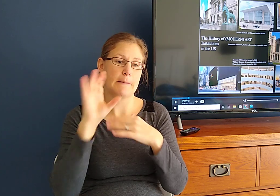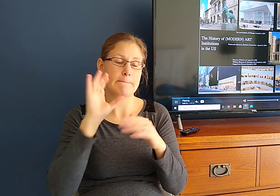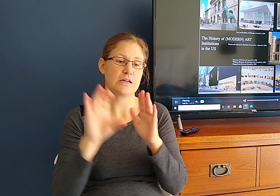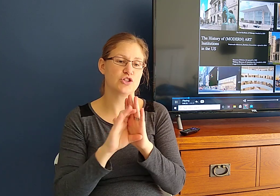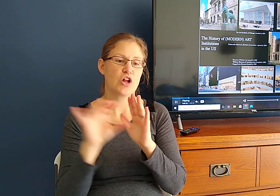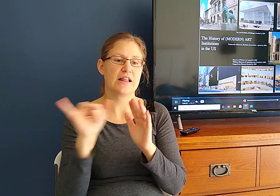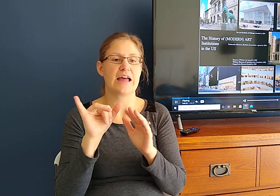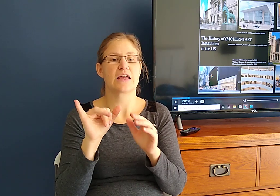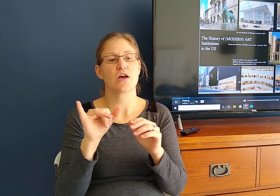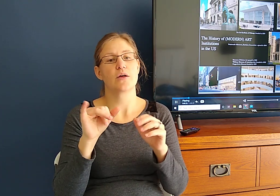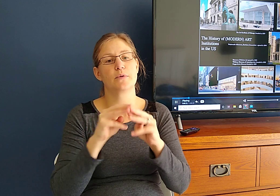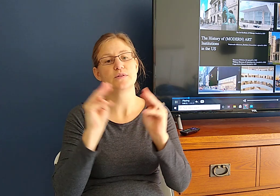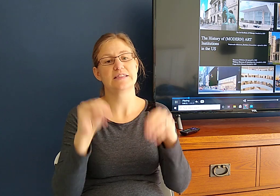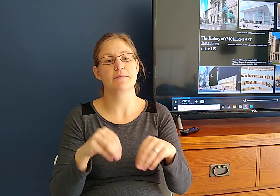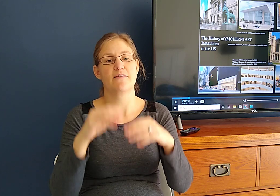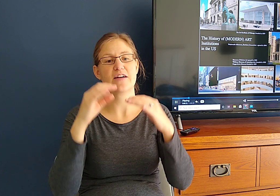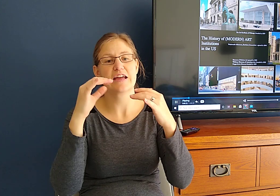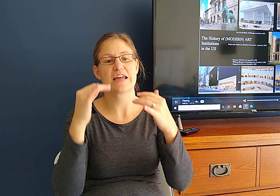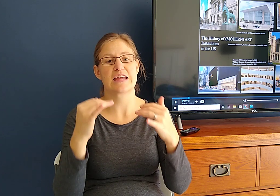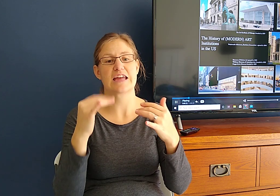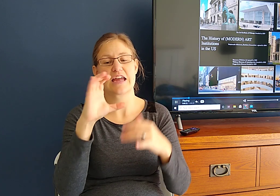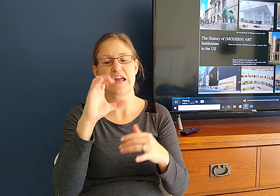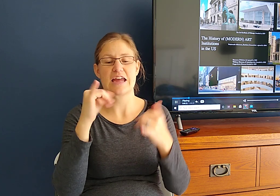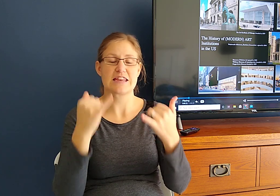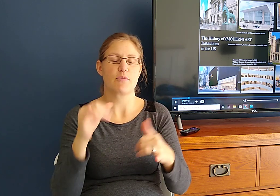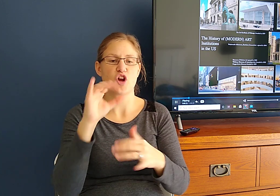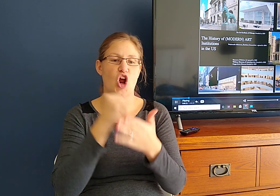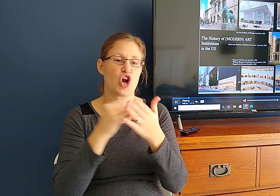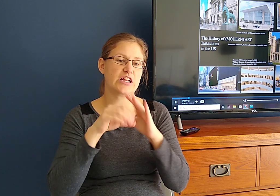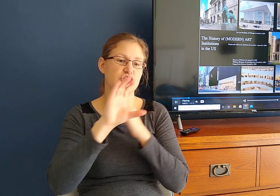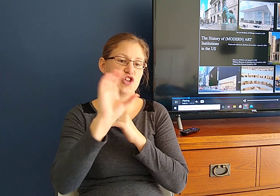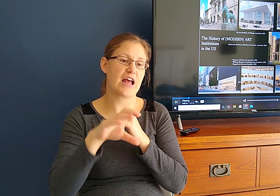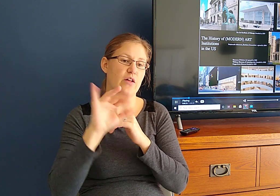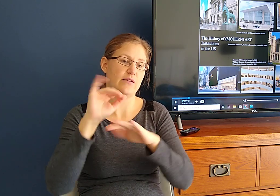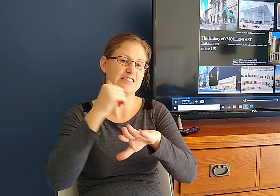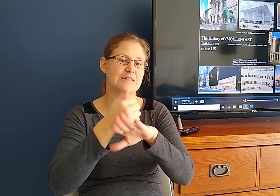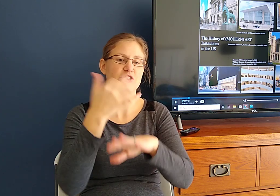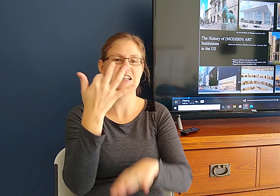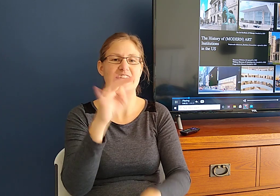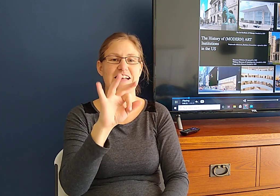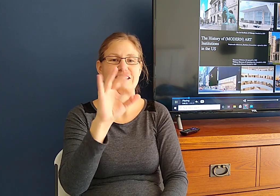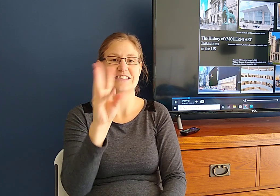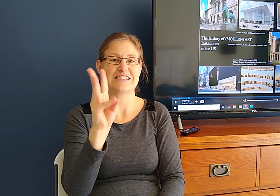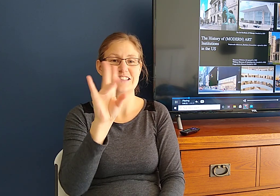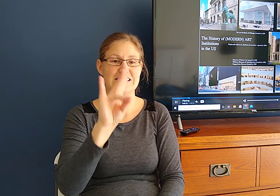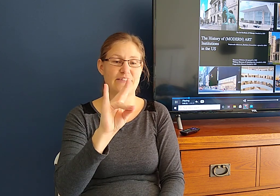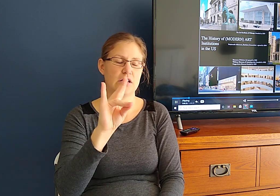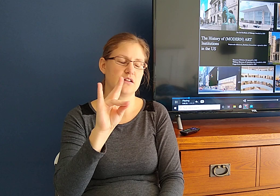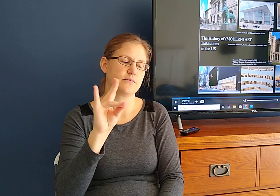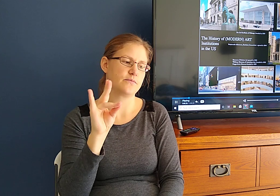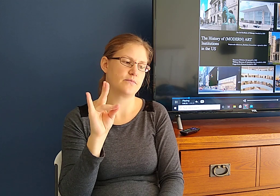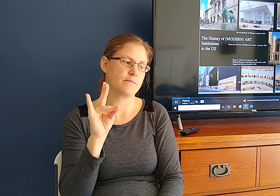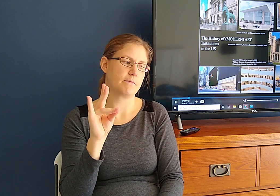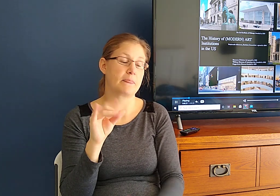of Contemporary Art in Chicago, that was established in 1967, and is still one of the